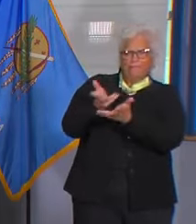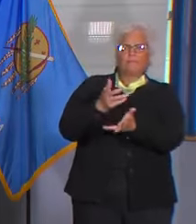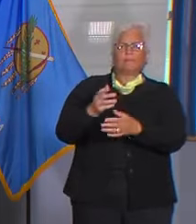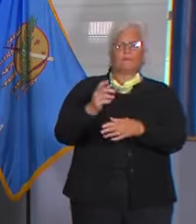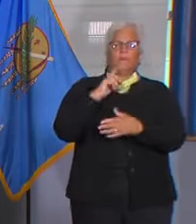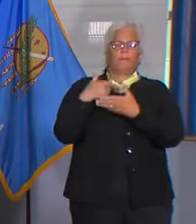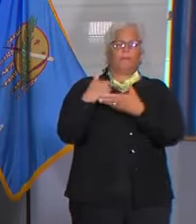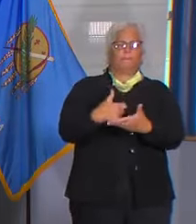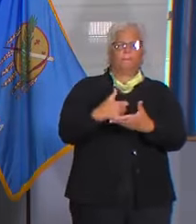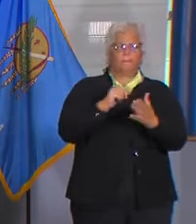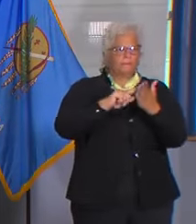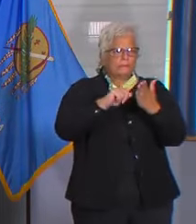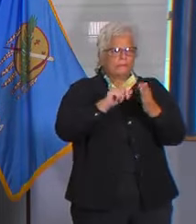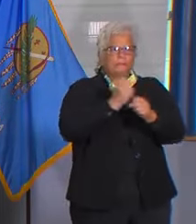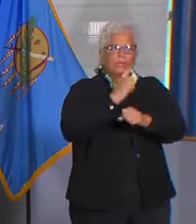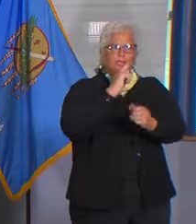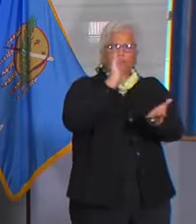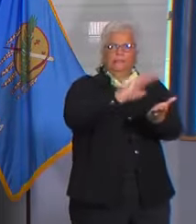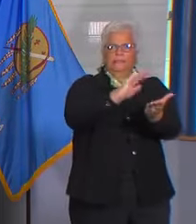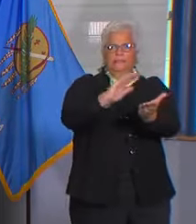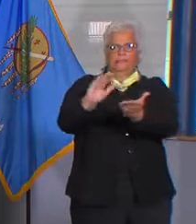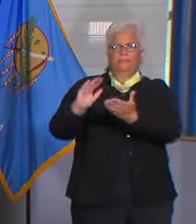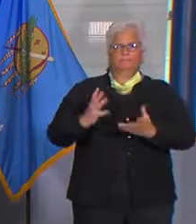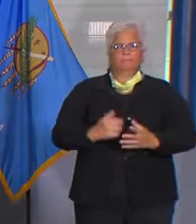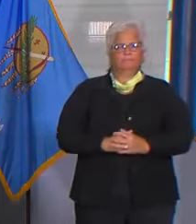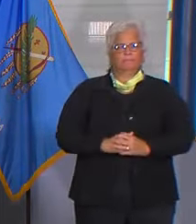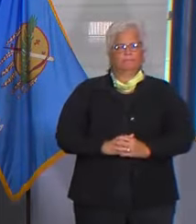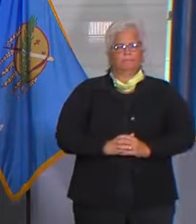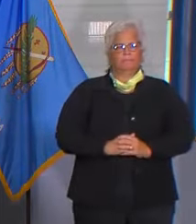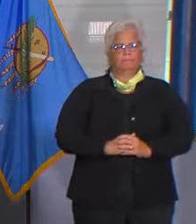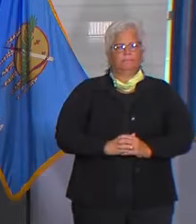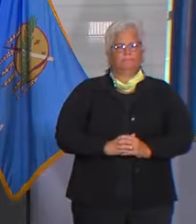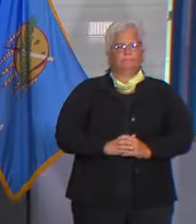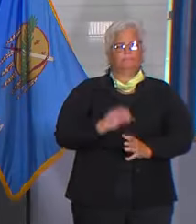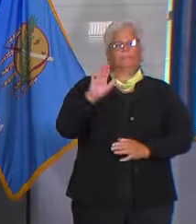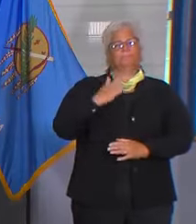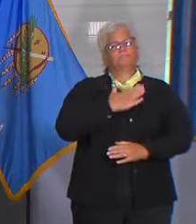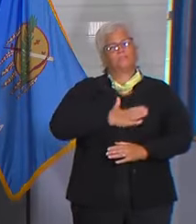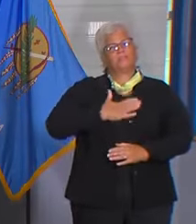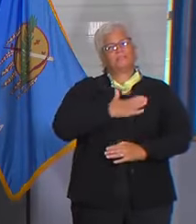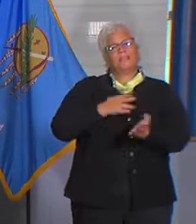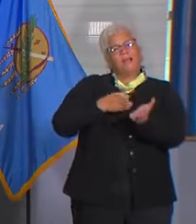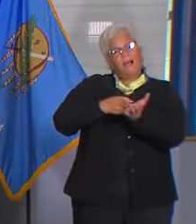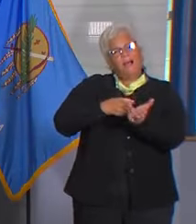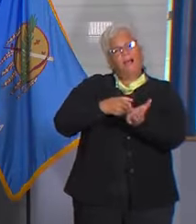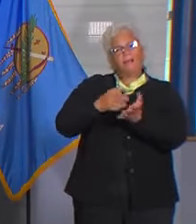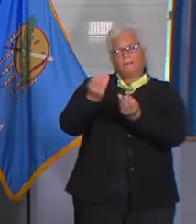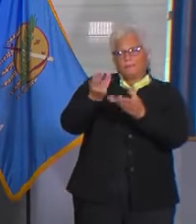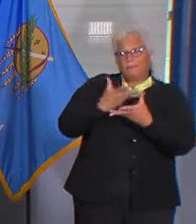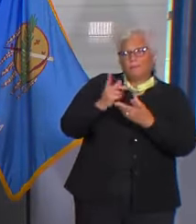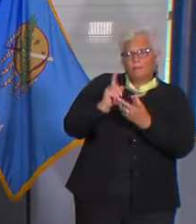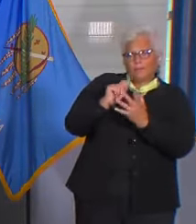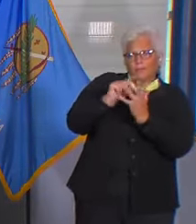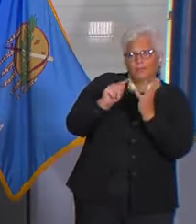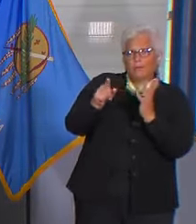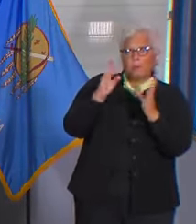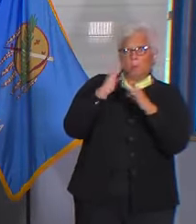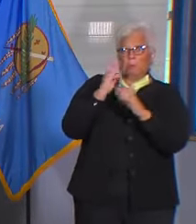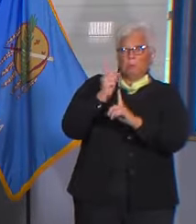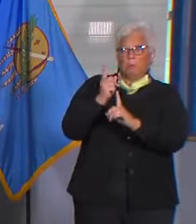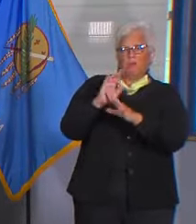nothing wrong. There's no wrong answers here. You won't be in trouble. We just ask for you to help us to help others. One of the roles that we